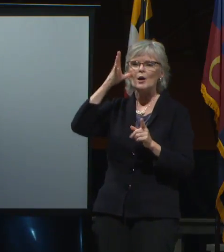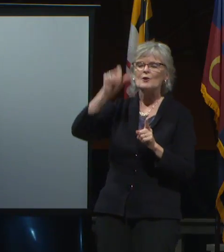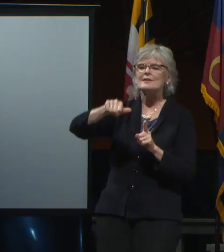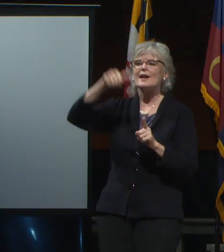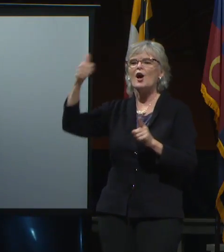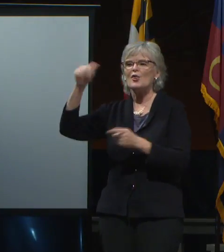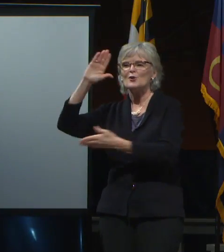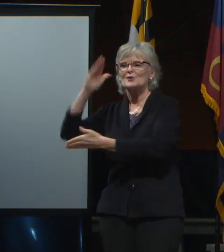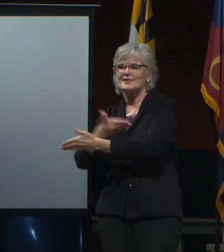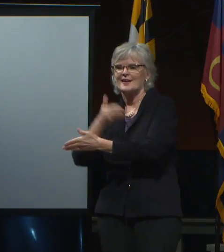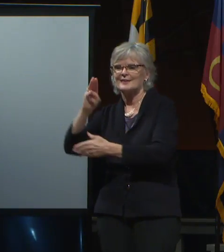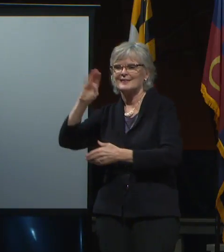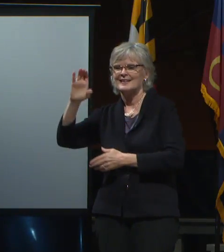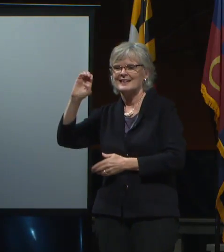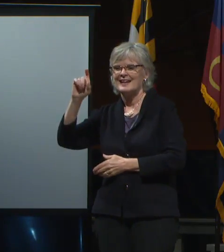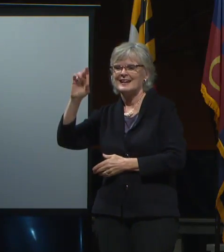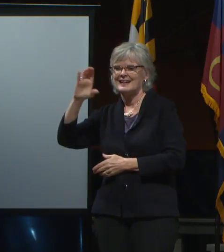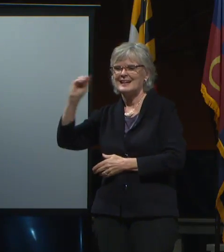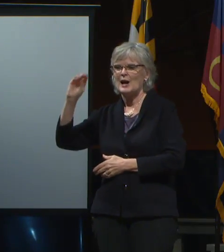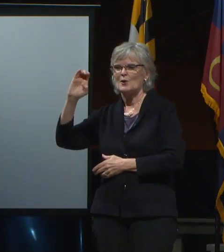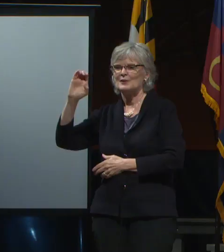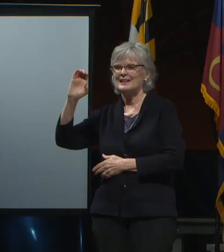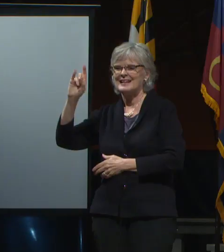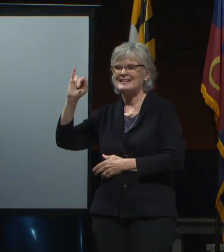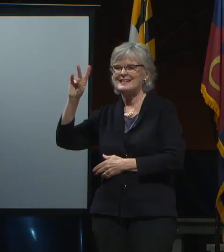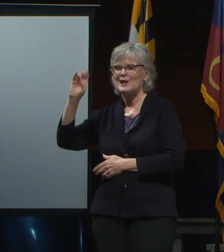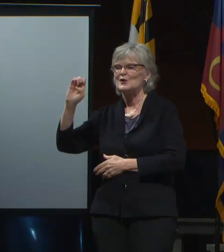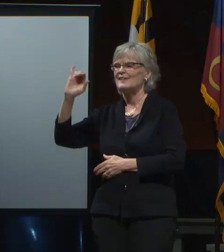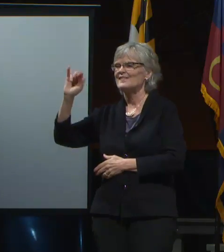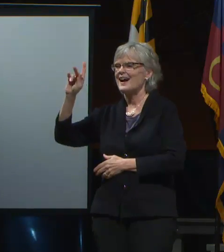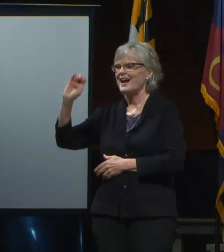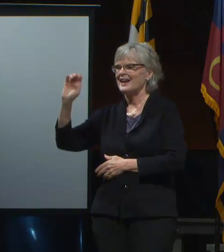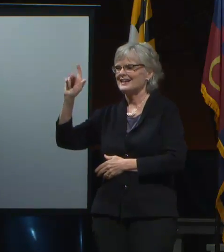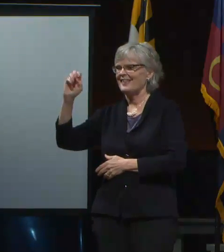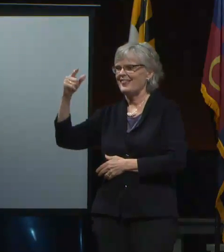son, Montgomery County Executive Ike Leggett.